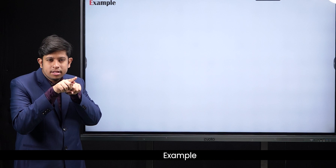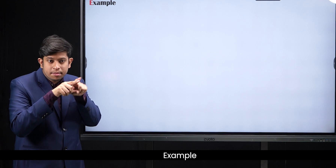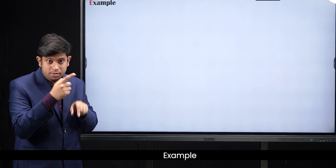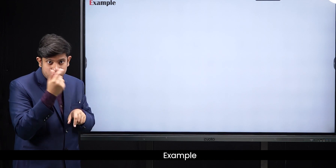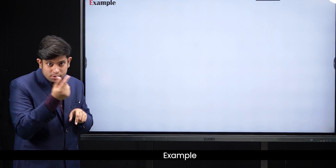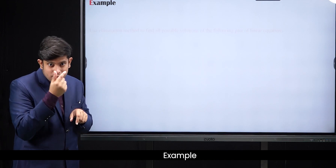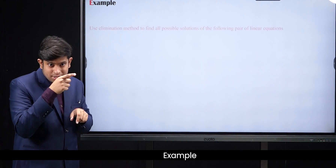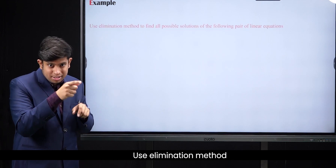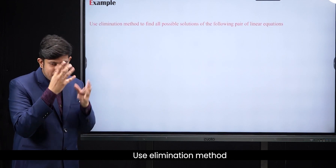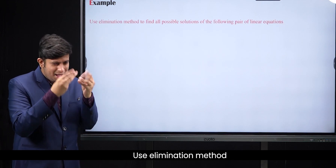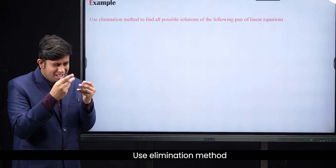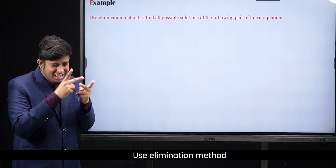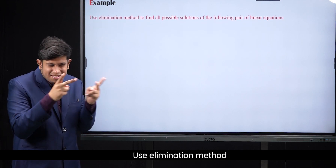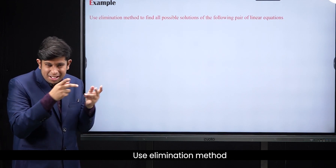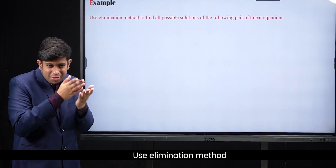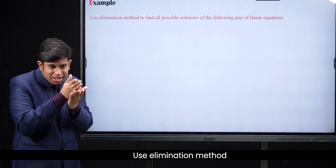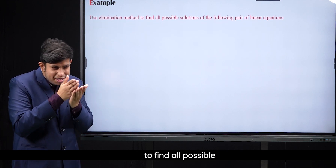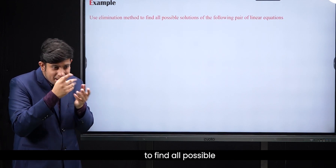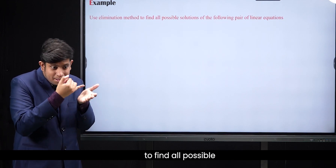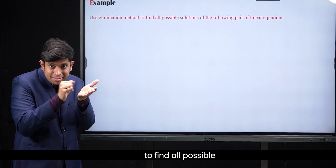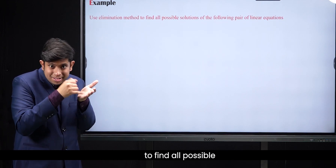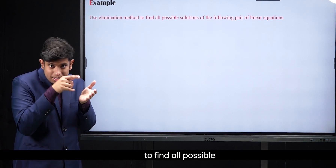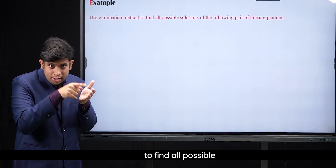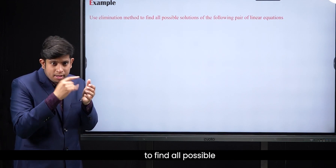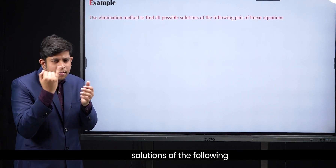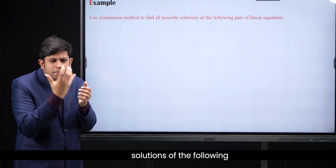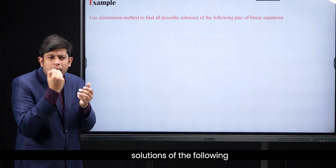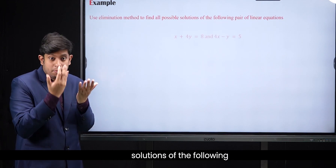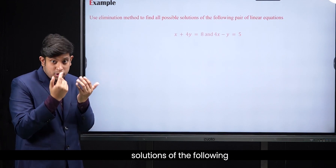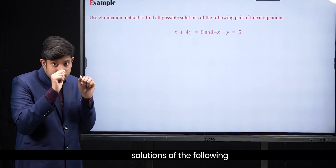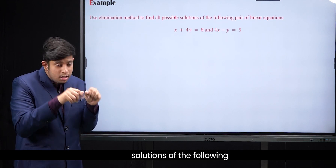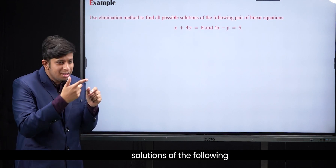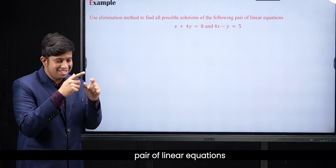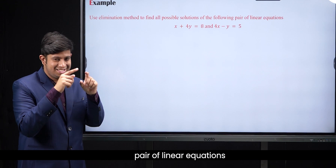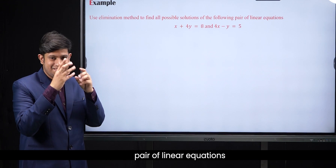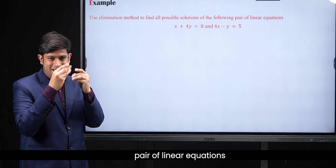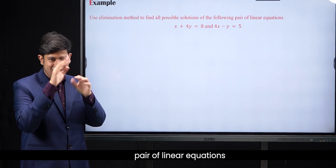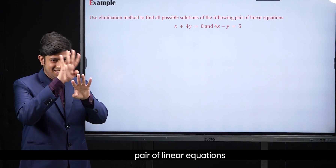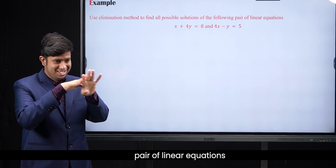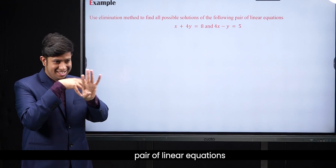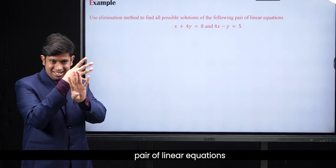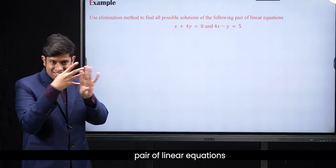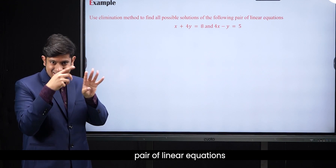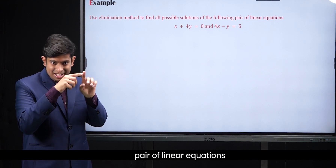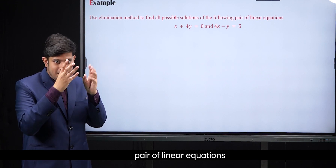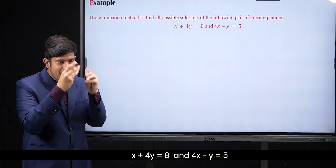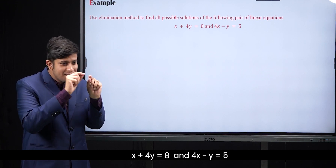Example: use elimination method to find all possible solutions of the following pair of linear equations: x